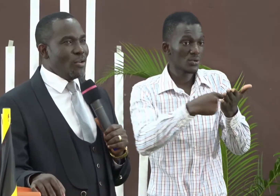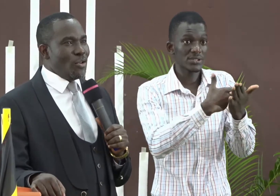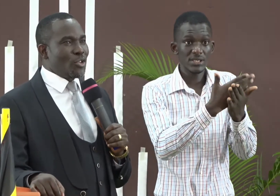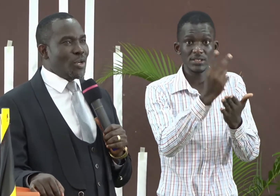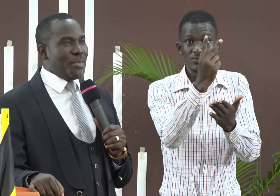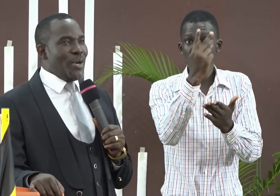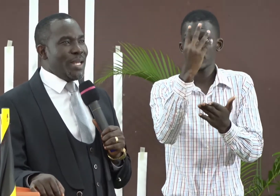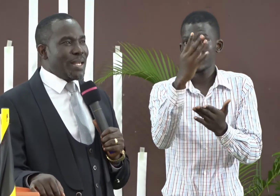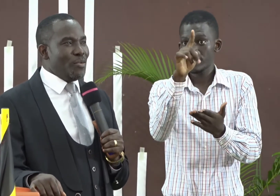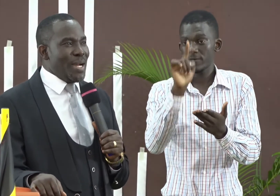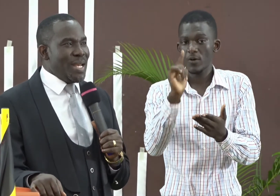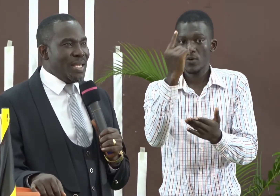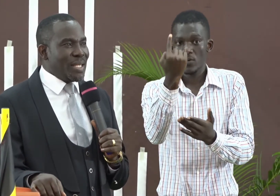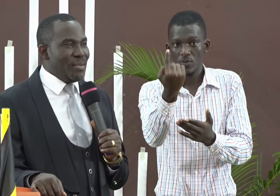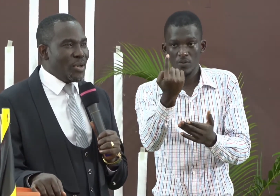Genesis